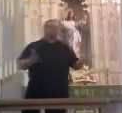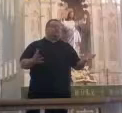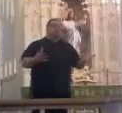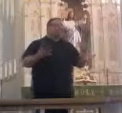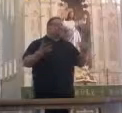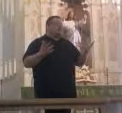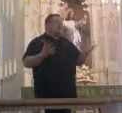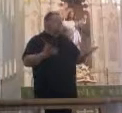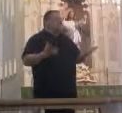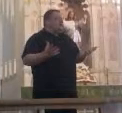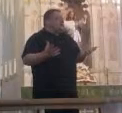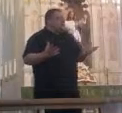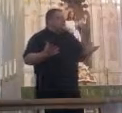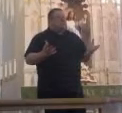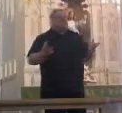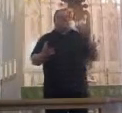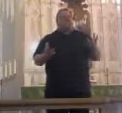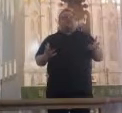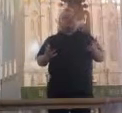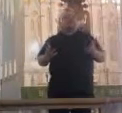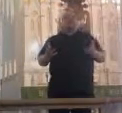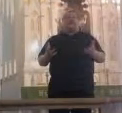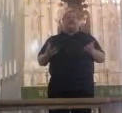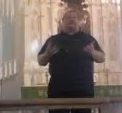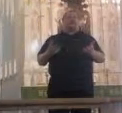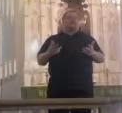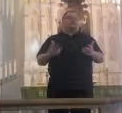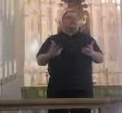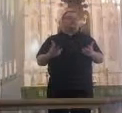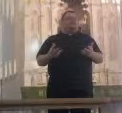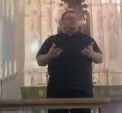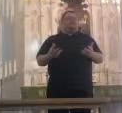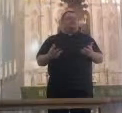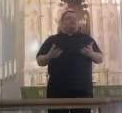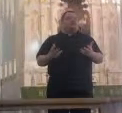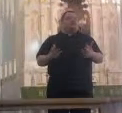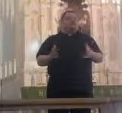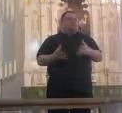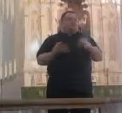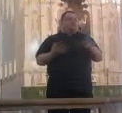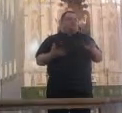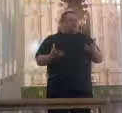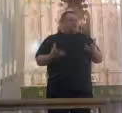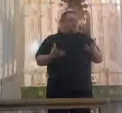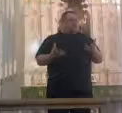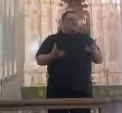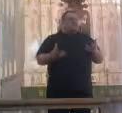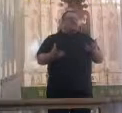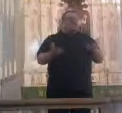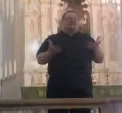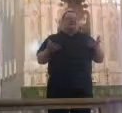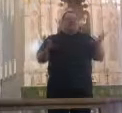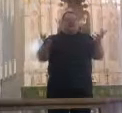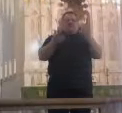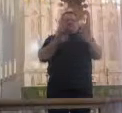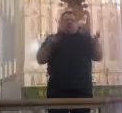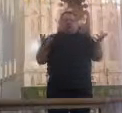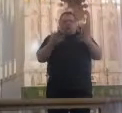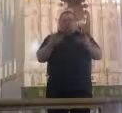through a miraculous sign of having God send fire down from the sky to burn up an offering, that our